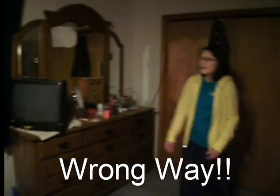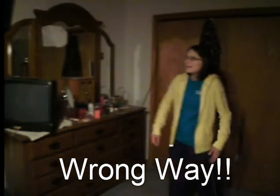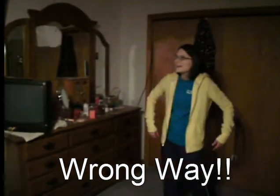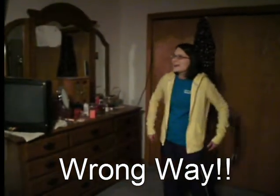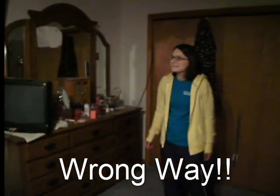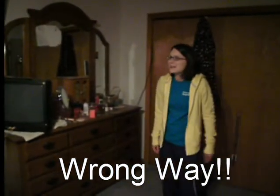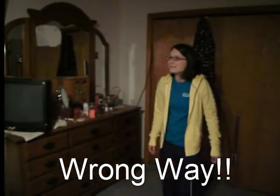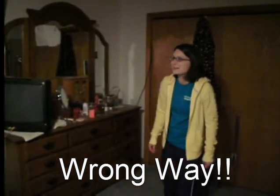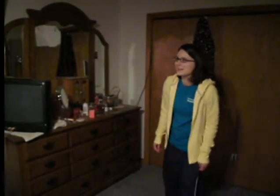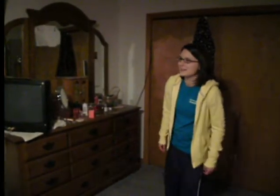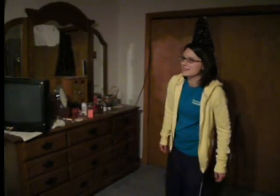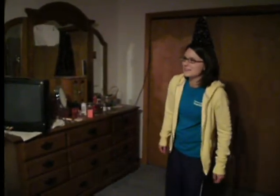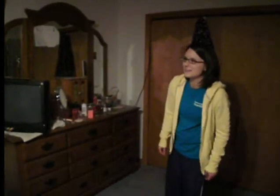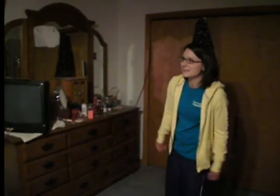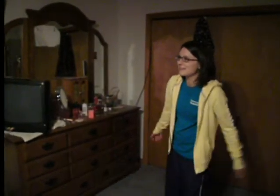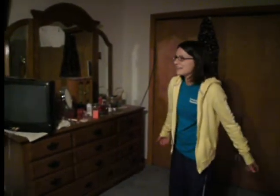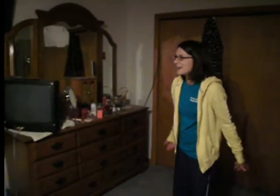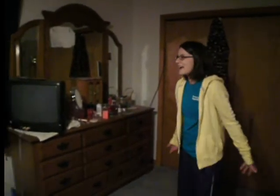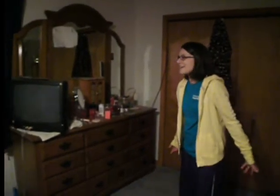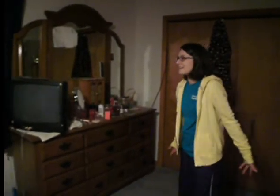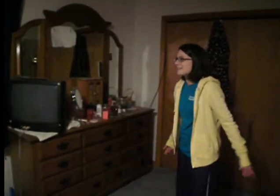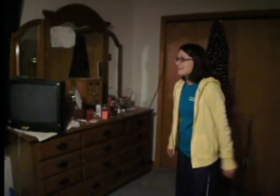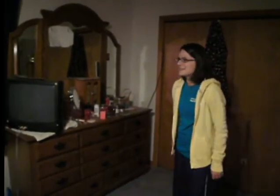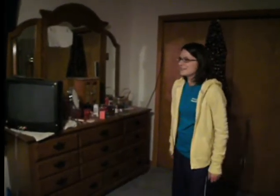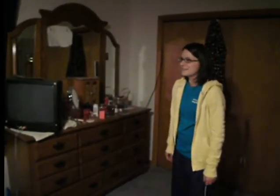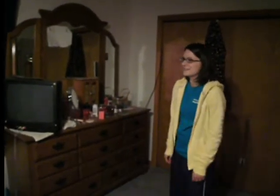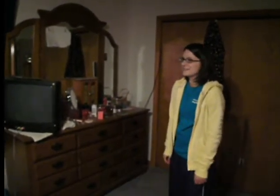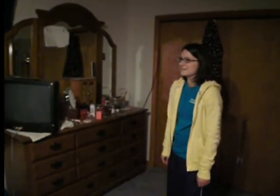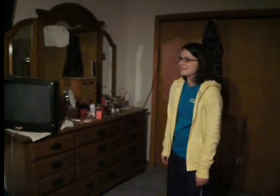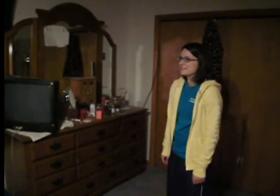Hey Stephanie! Hey!